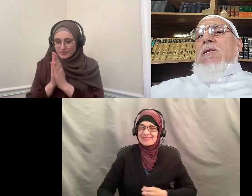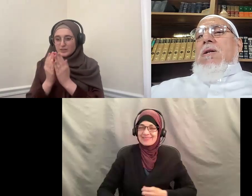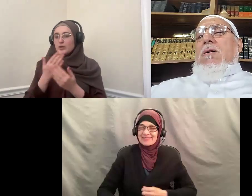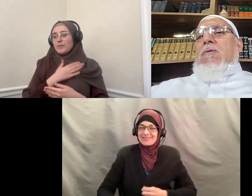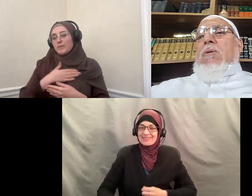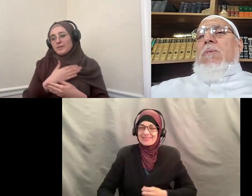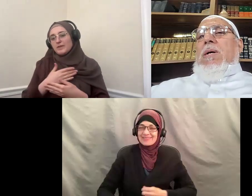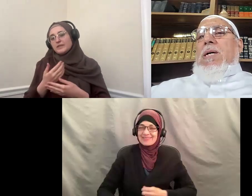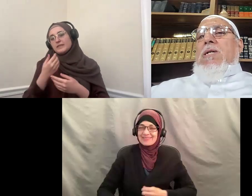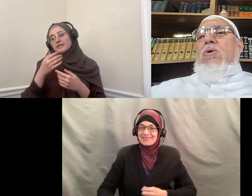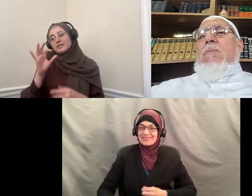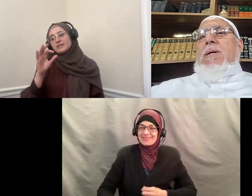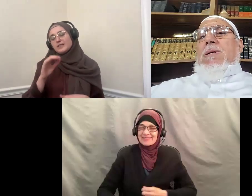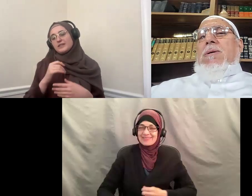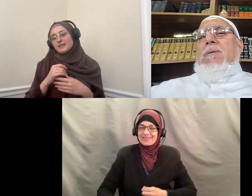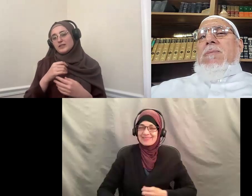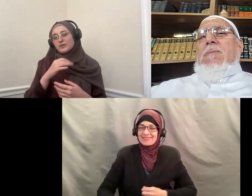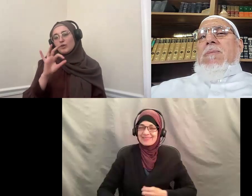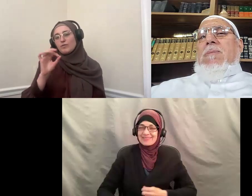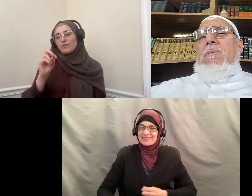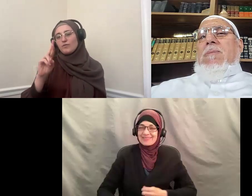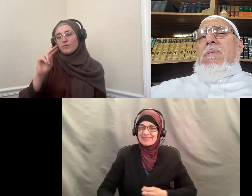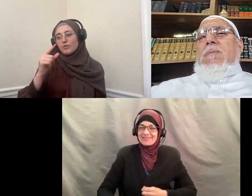forgive us from His torment.